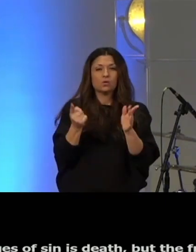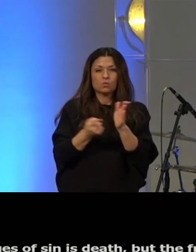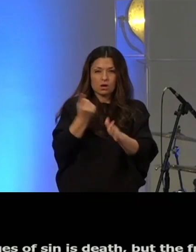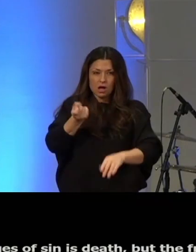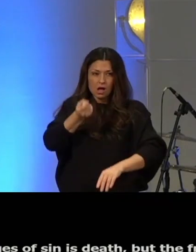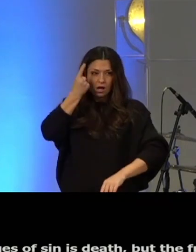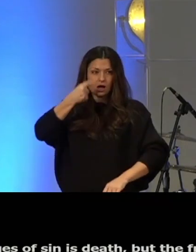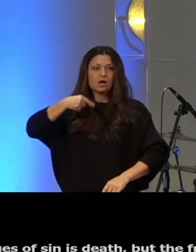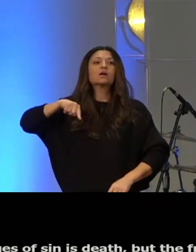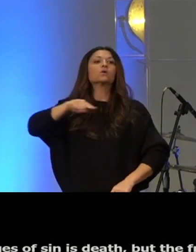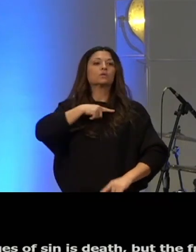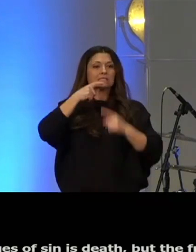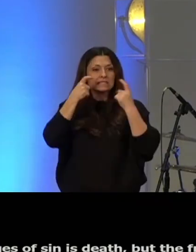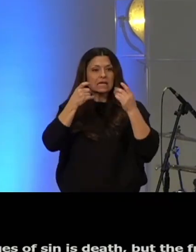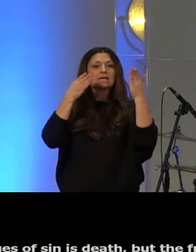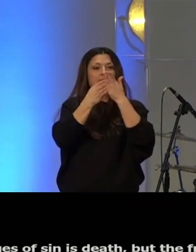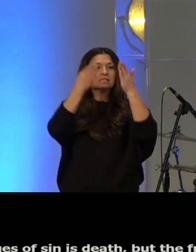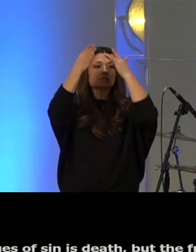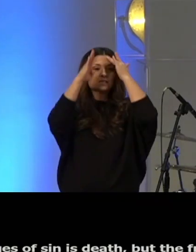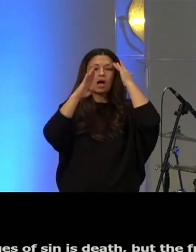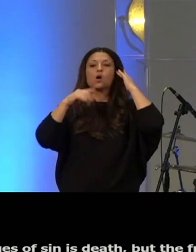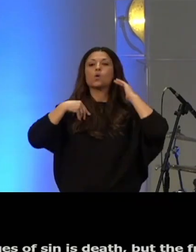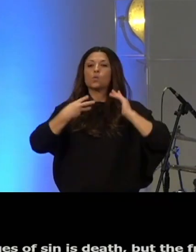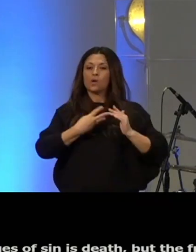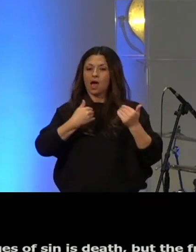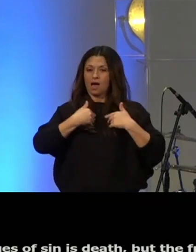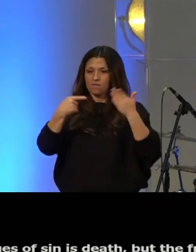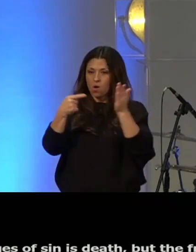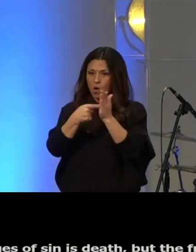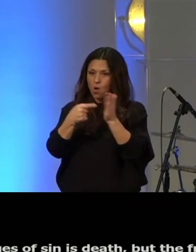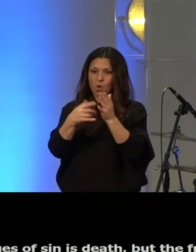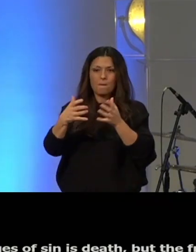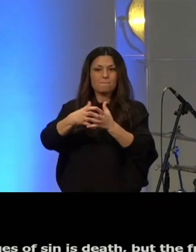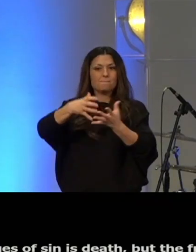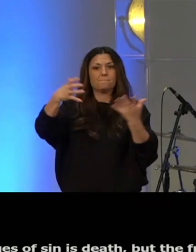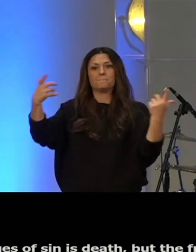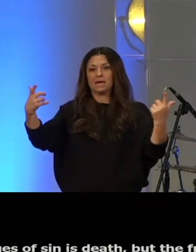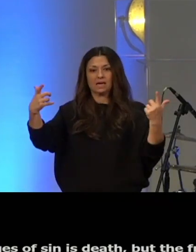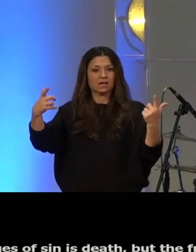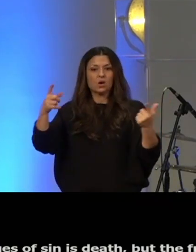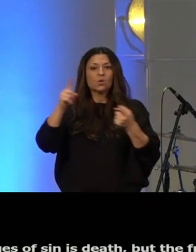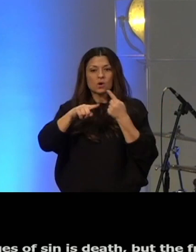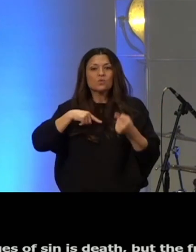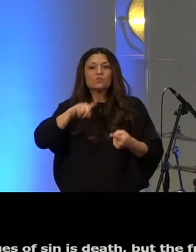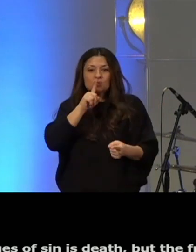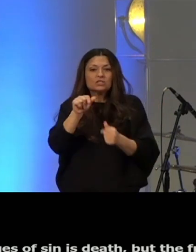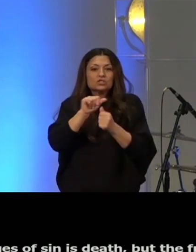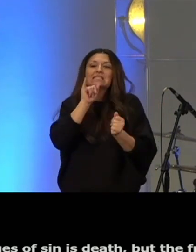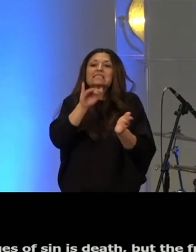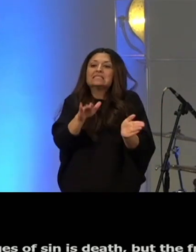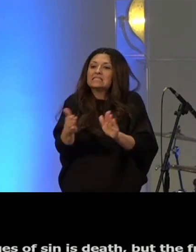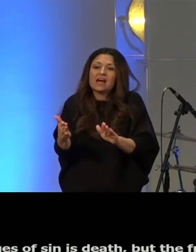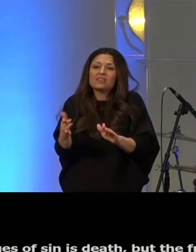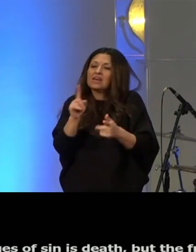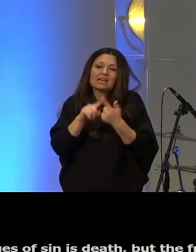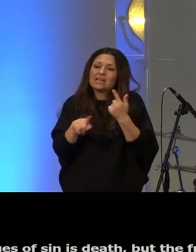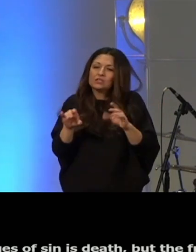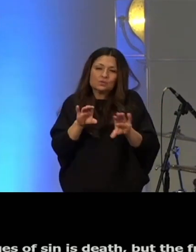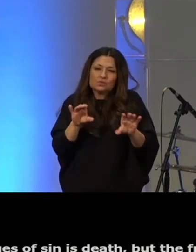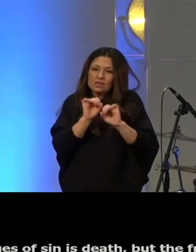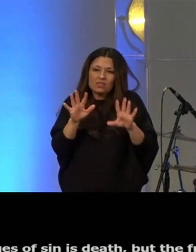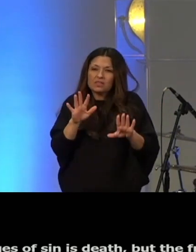we have sinned against God, we have a debt, what we deserve is death, and we can't do anything about ourselves, then we